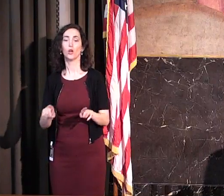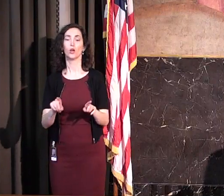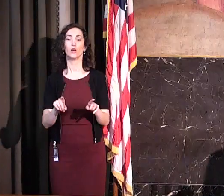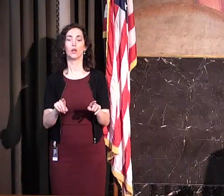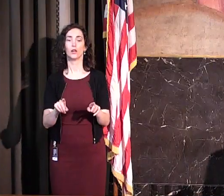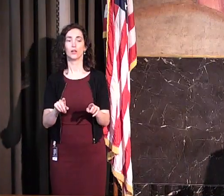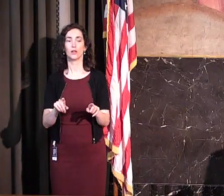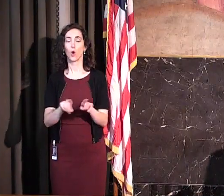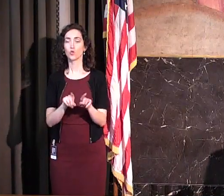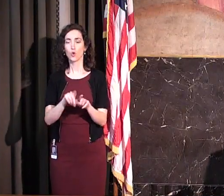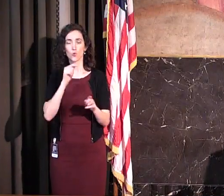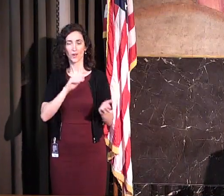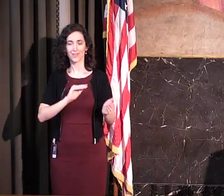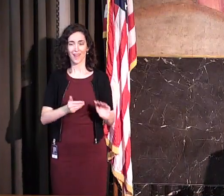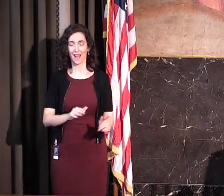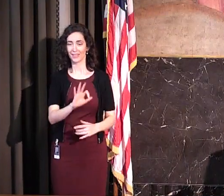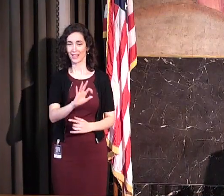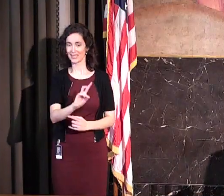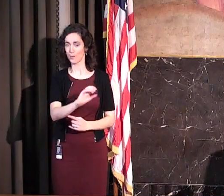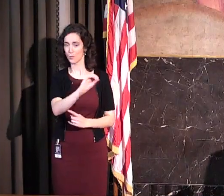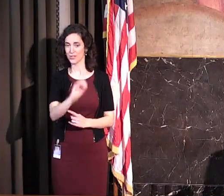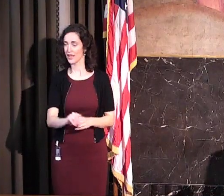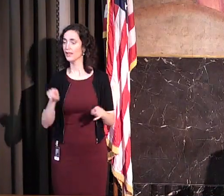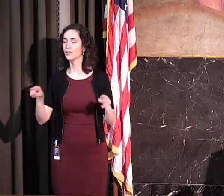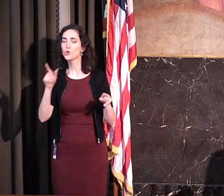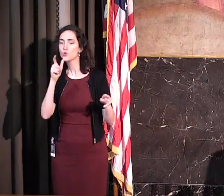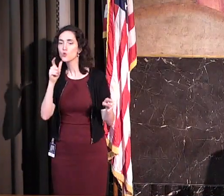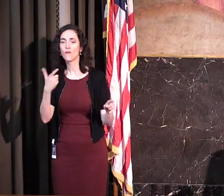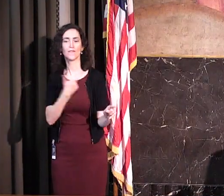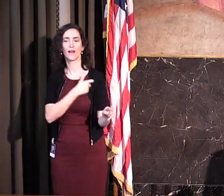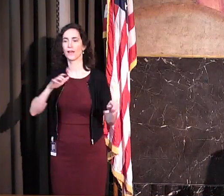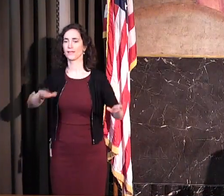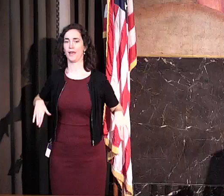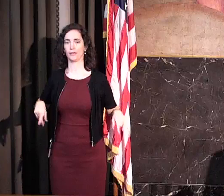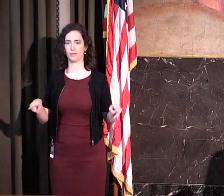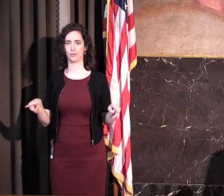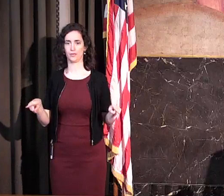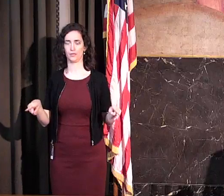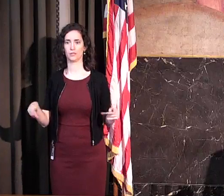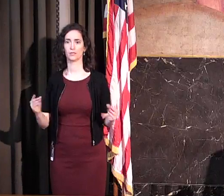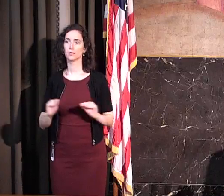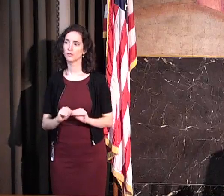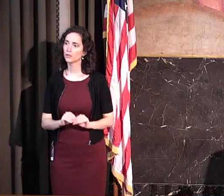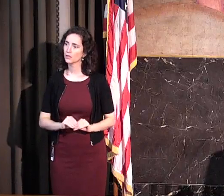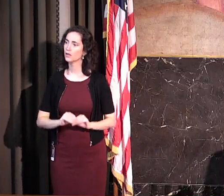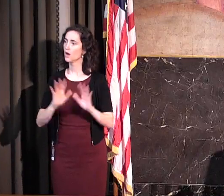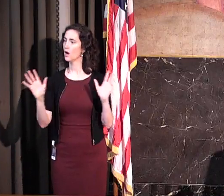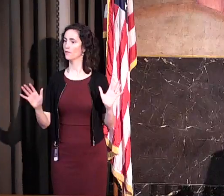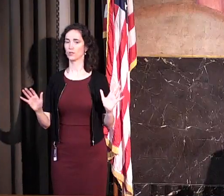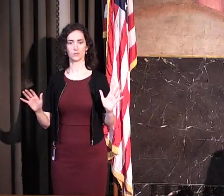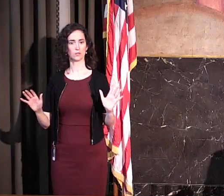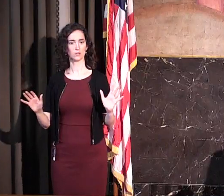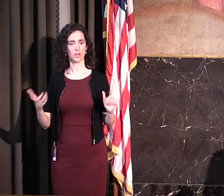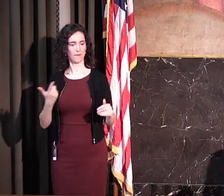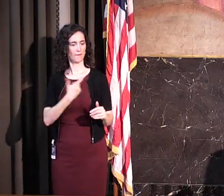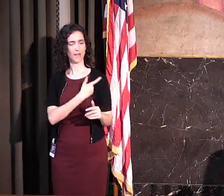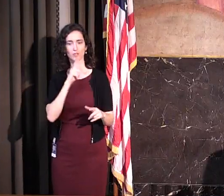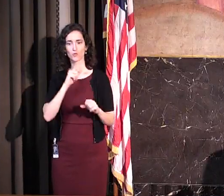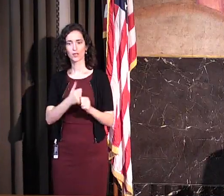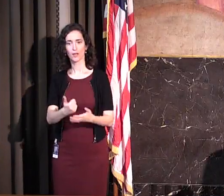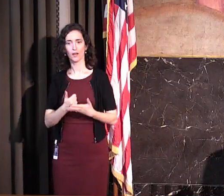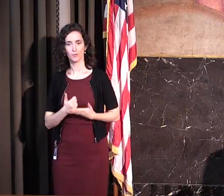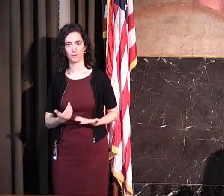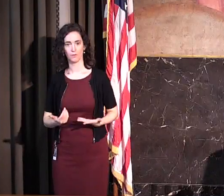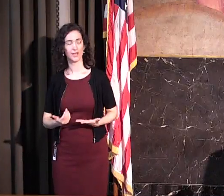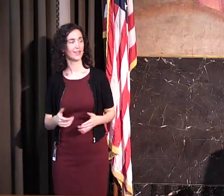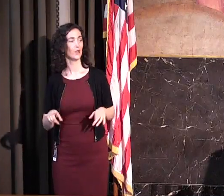fatalities have been in individuals who are not yet fully vaccinated. That speaks volumes to what these vaccines do. And as Dr.